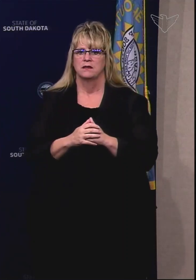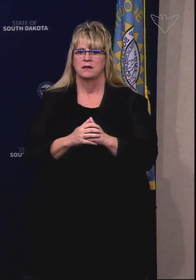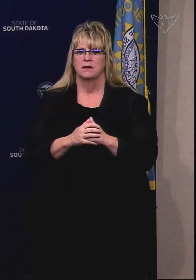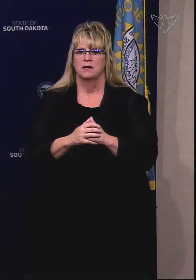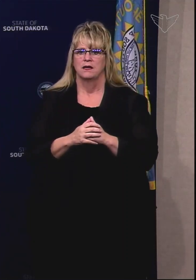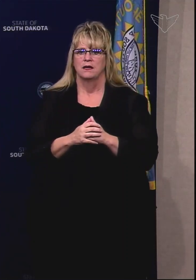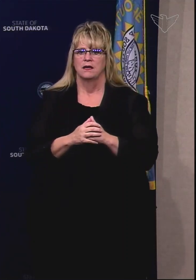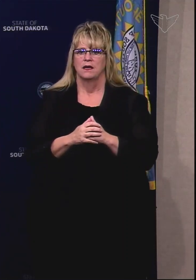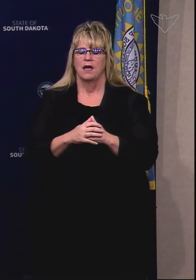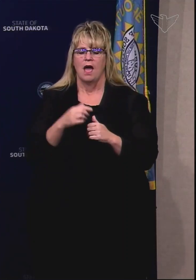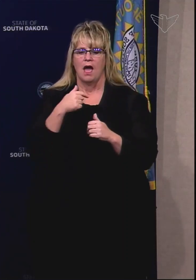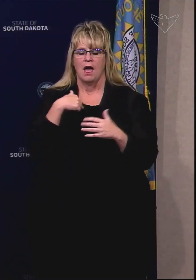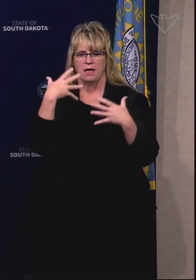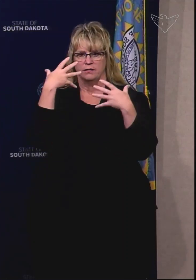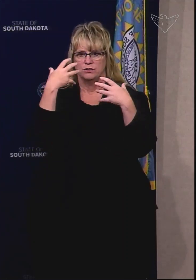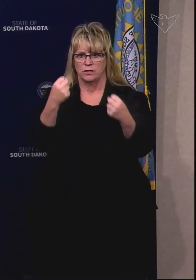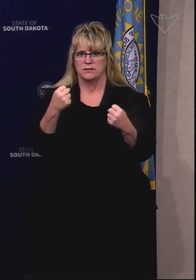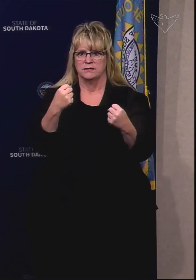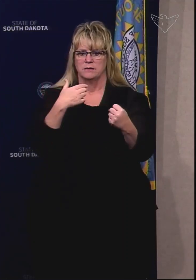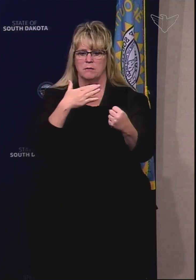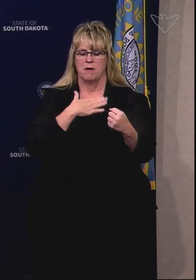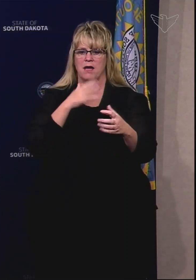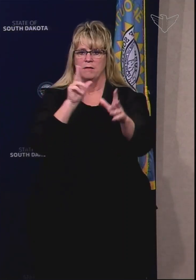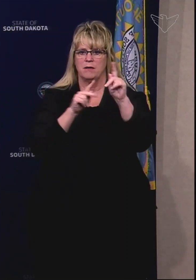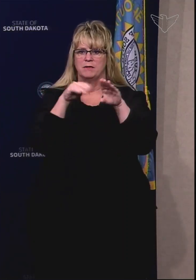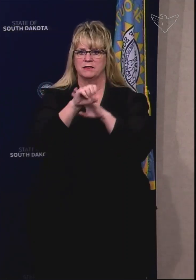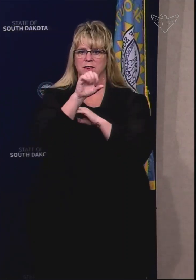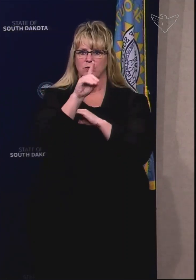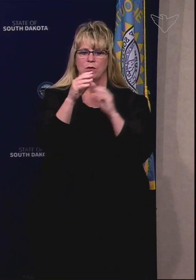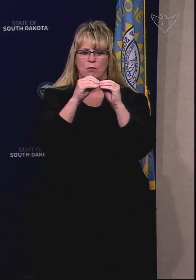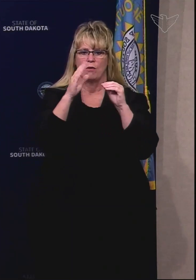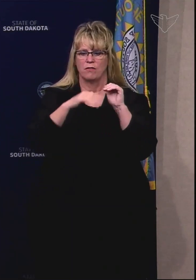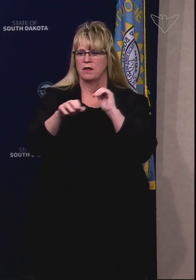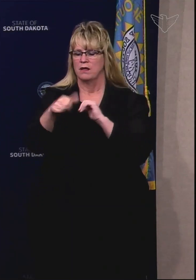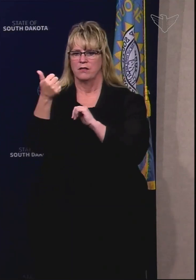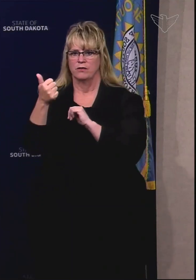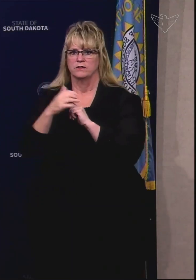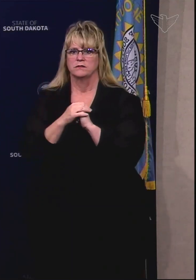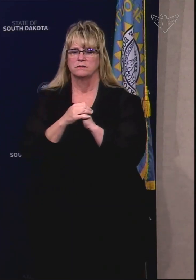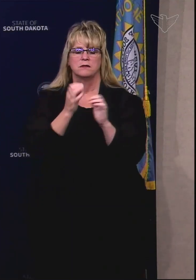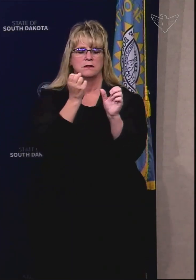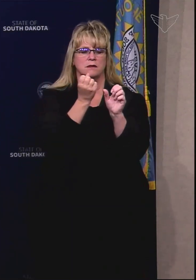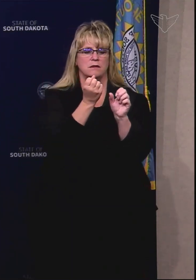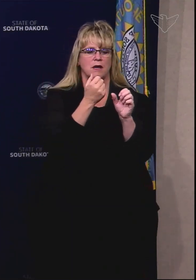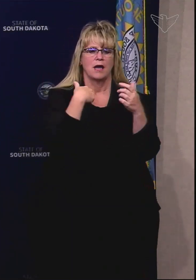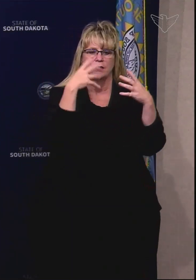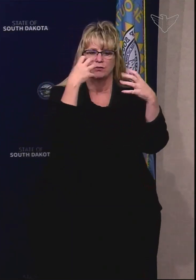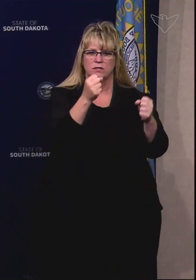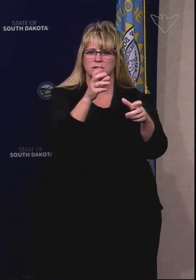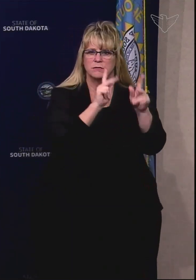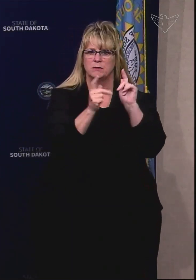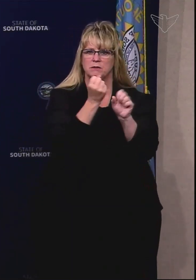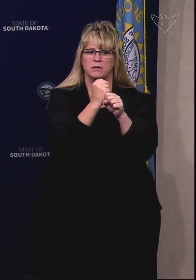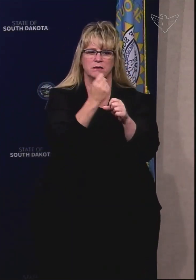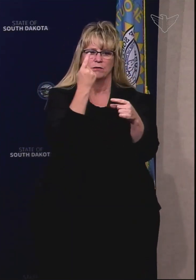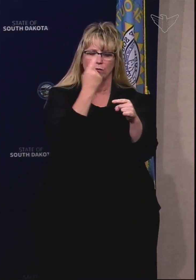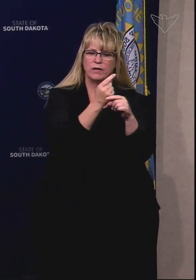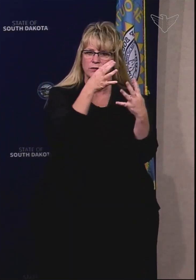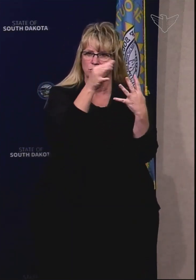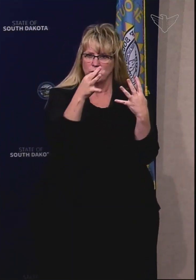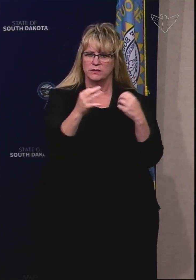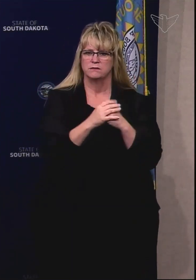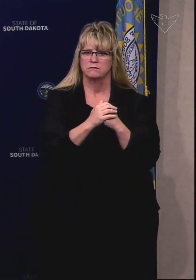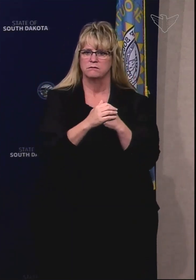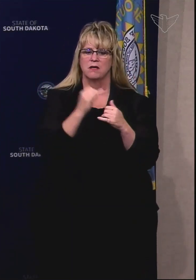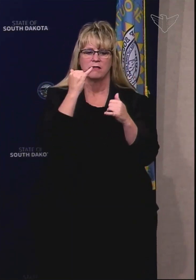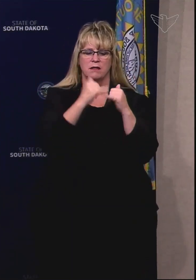has trusted her people more than I have. I trusted them to make the right choices, and the last several months they